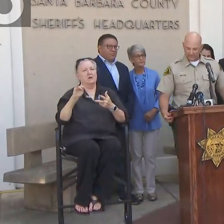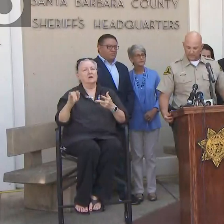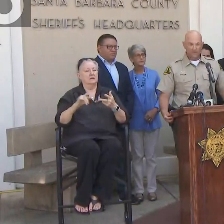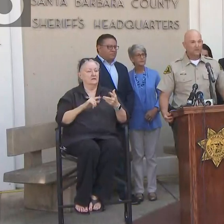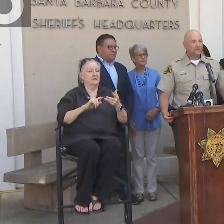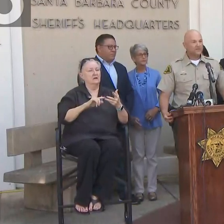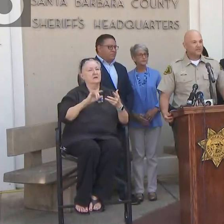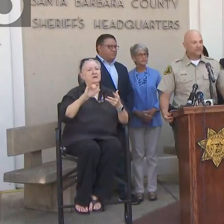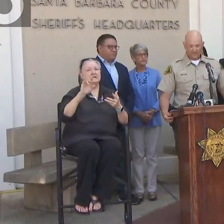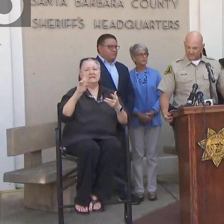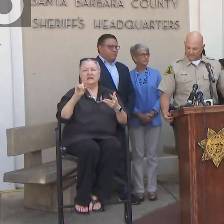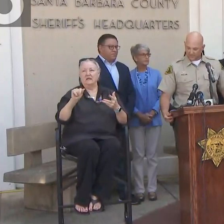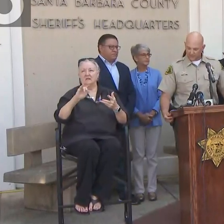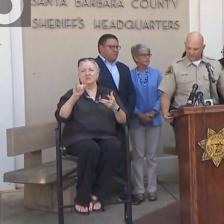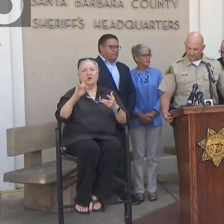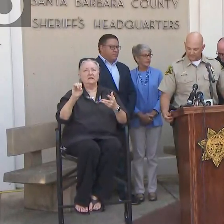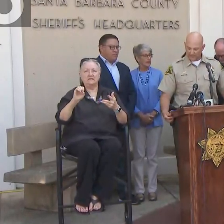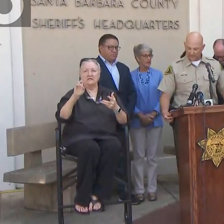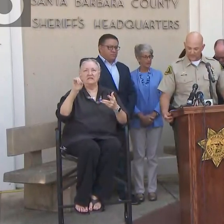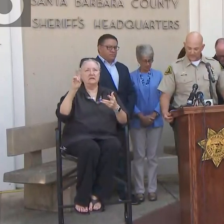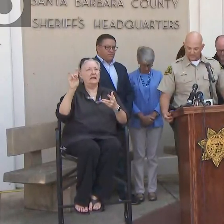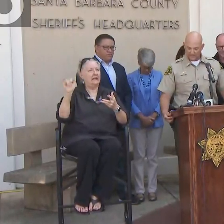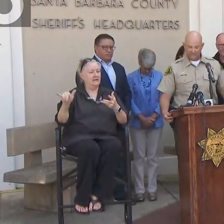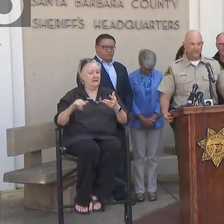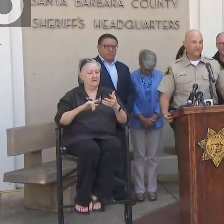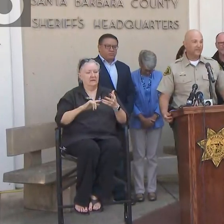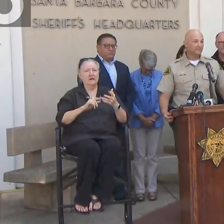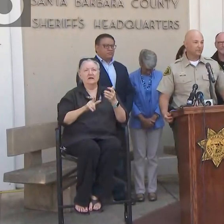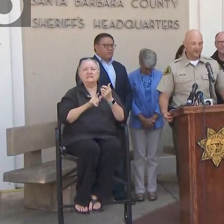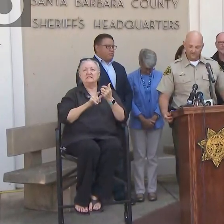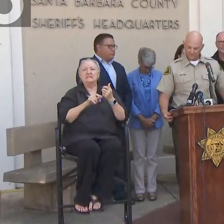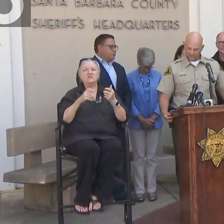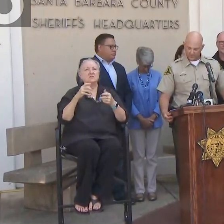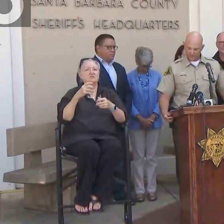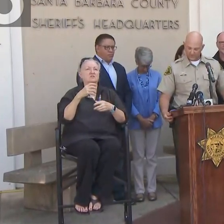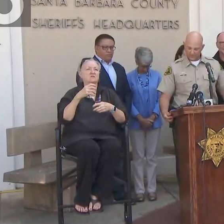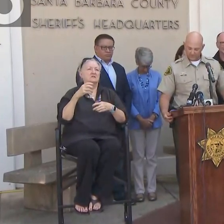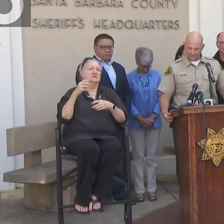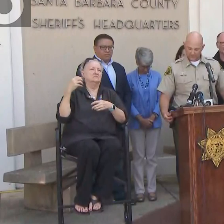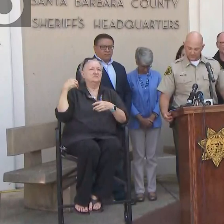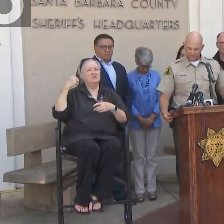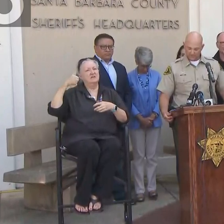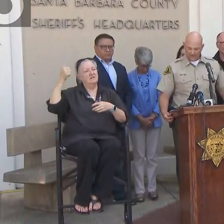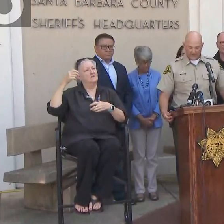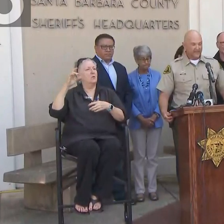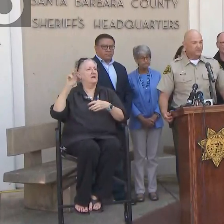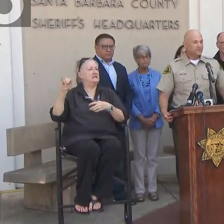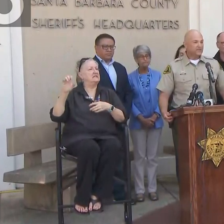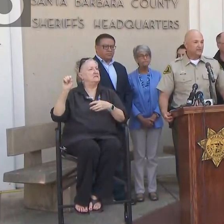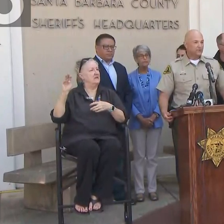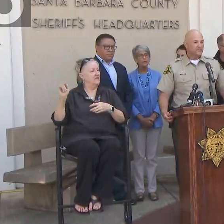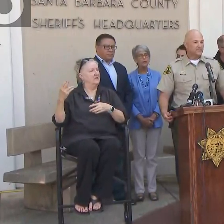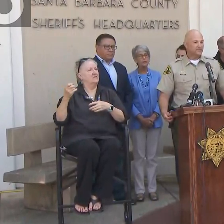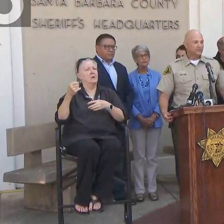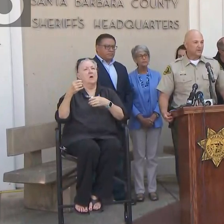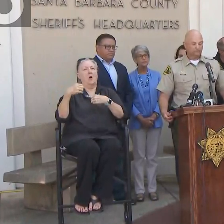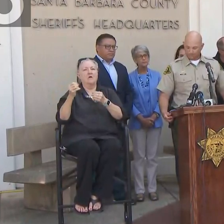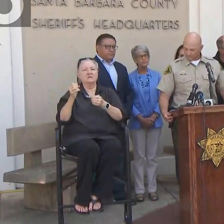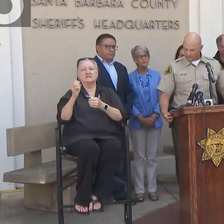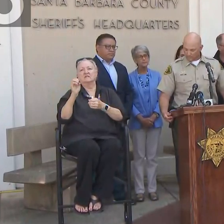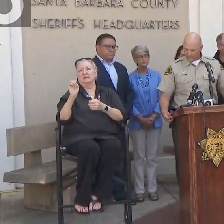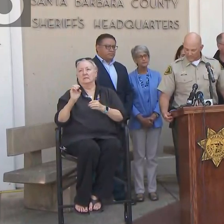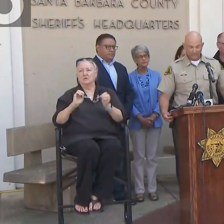Dudley, Assistant Chief Ryan Smith from the California Office of Emergency Services, and Suzanne Grimacy